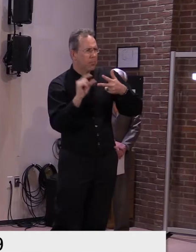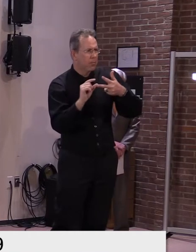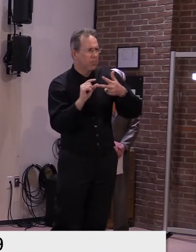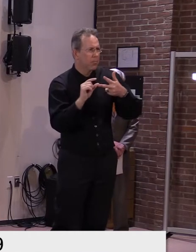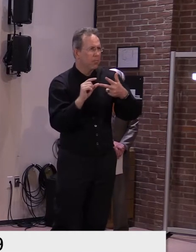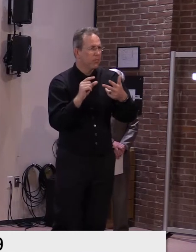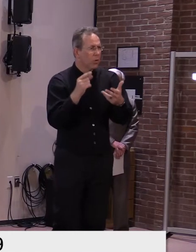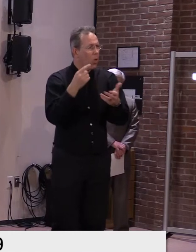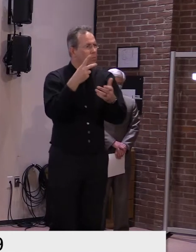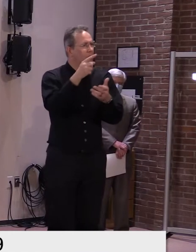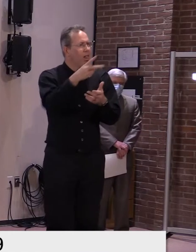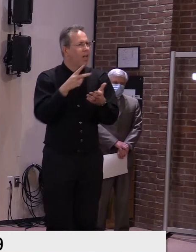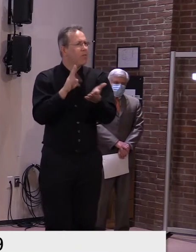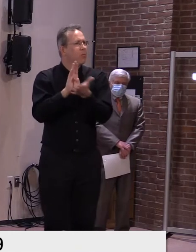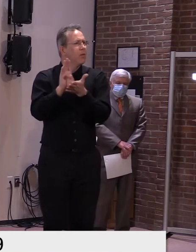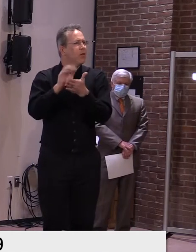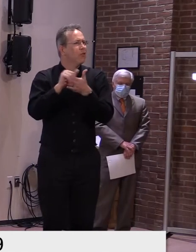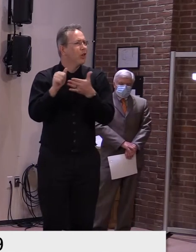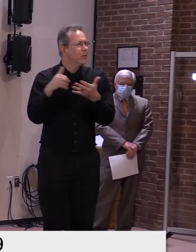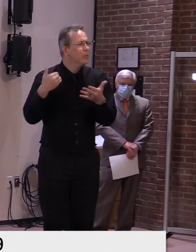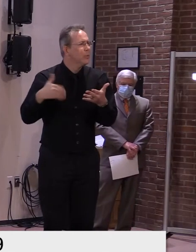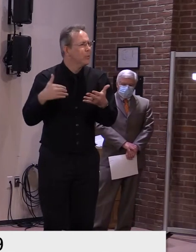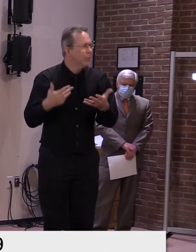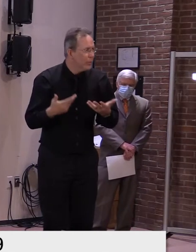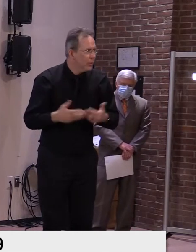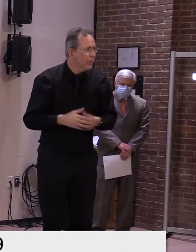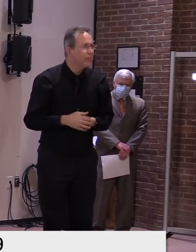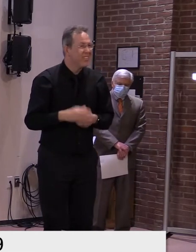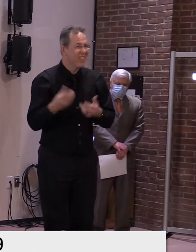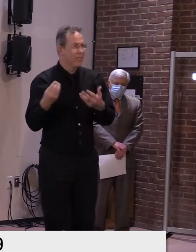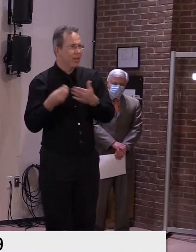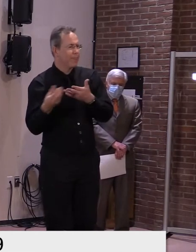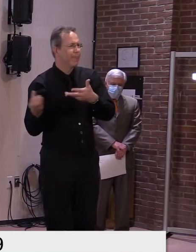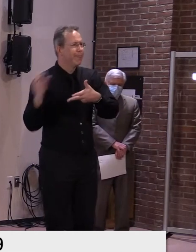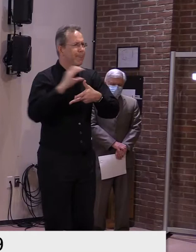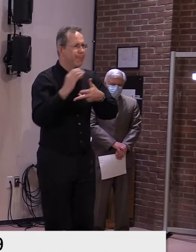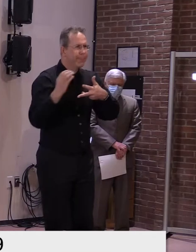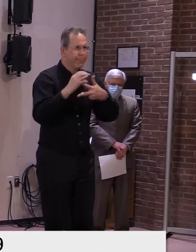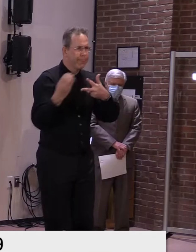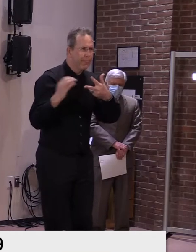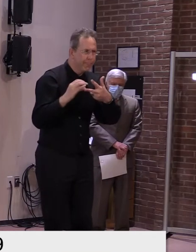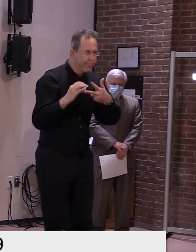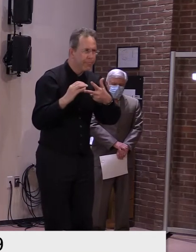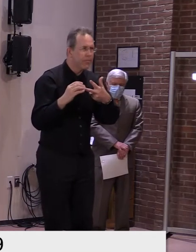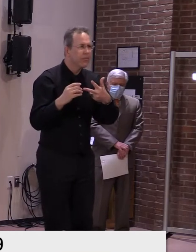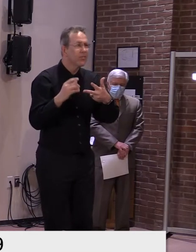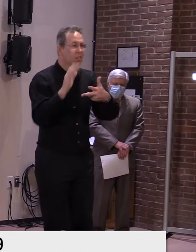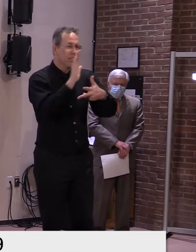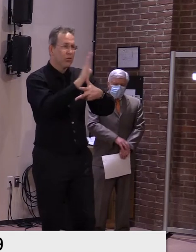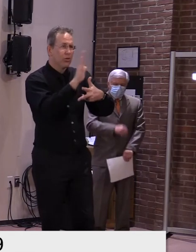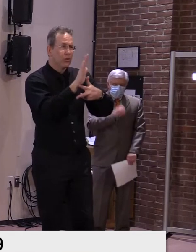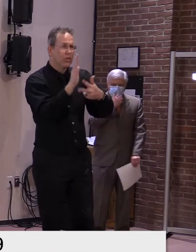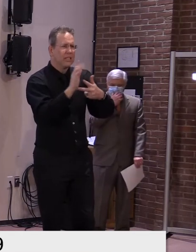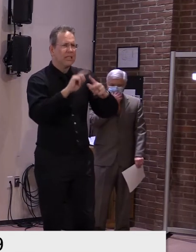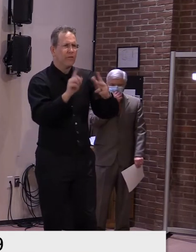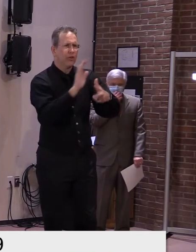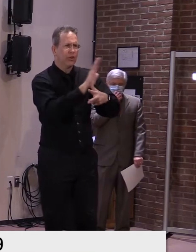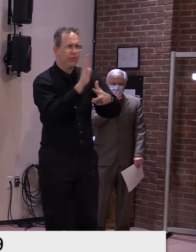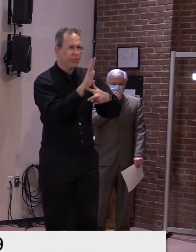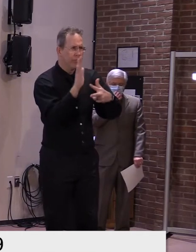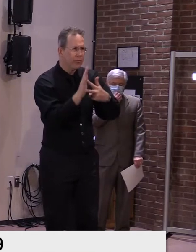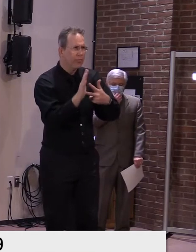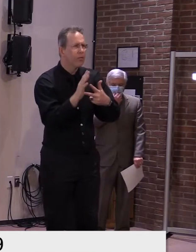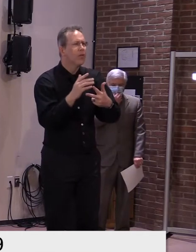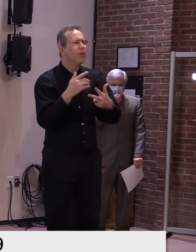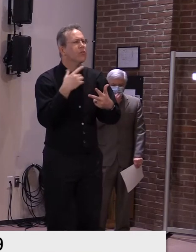through 12 schools. Although the ESSER programs are slightly different, they allow school districts to decide how to spend 90% of that